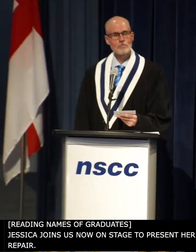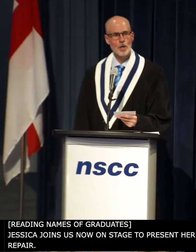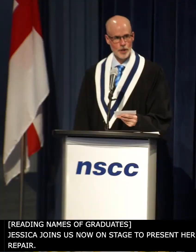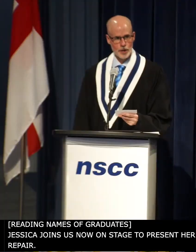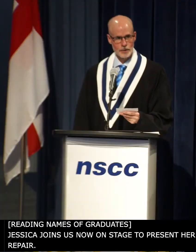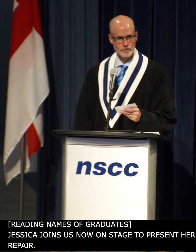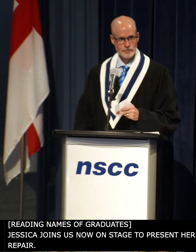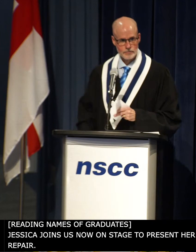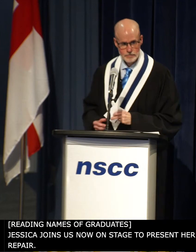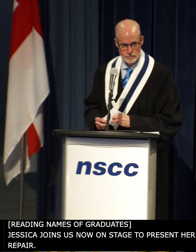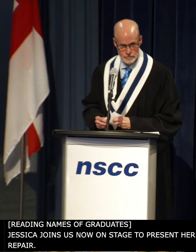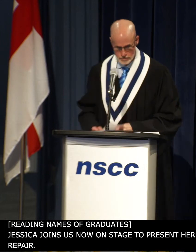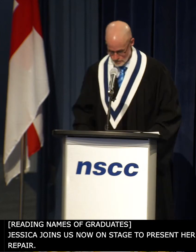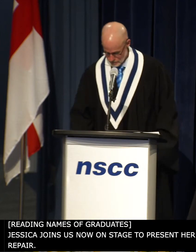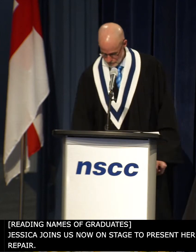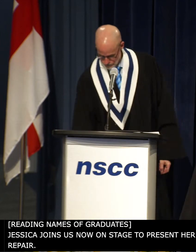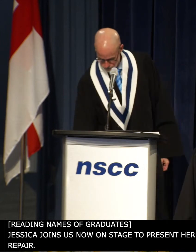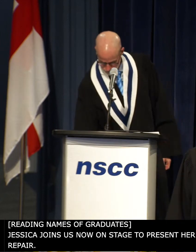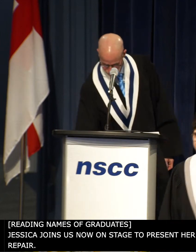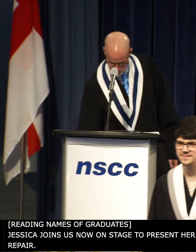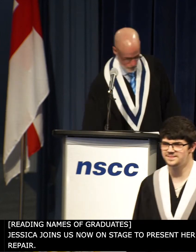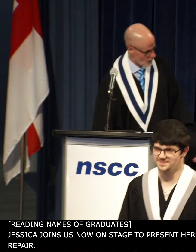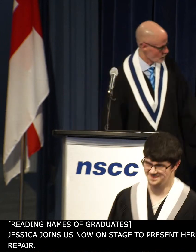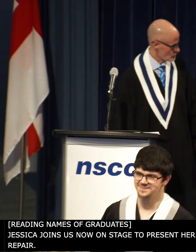Raymond Murray.